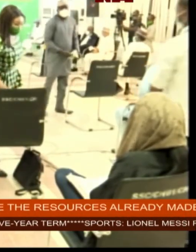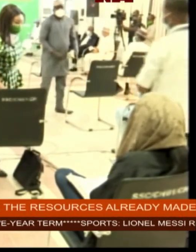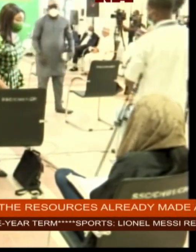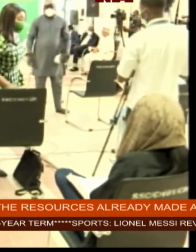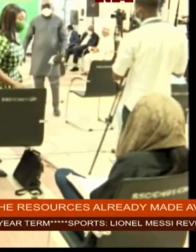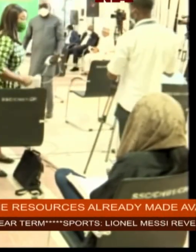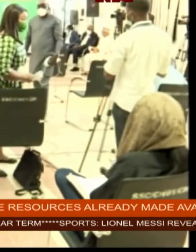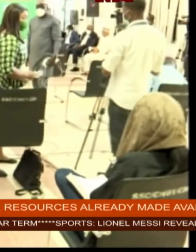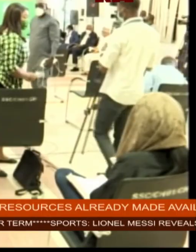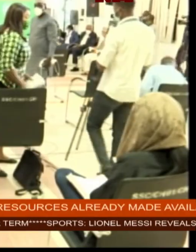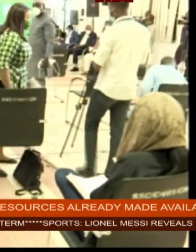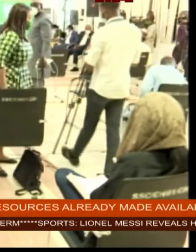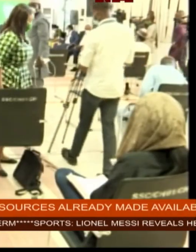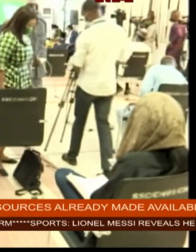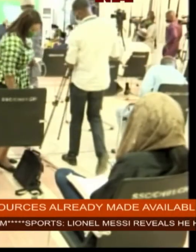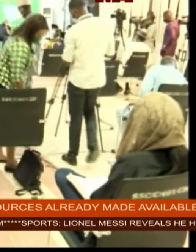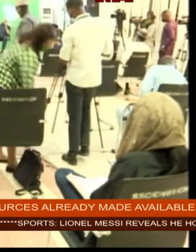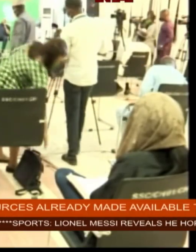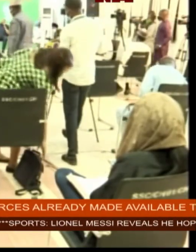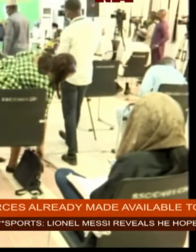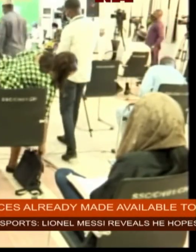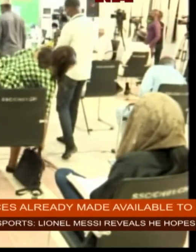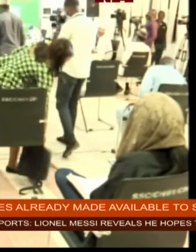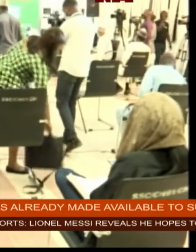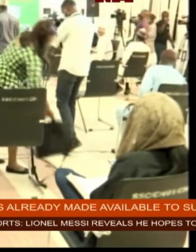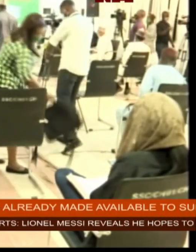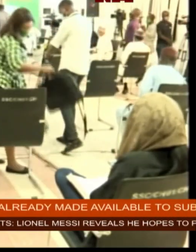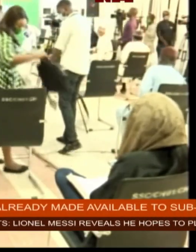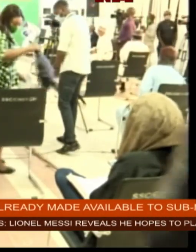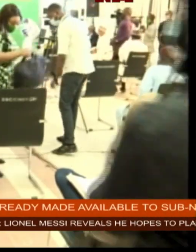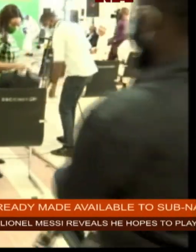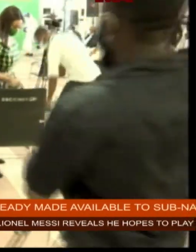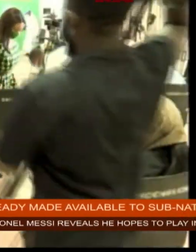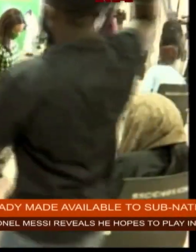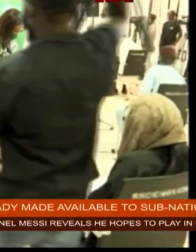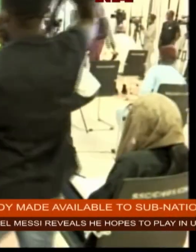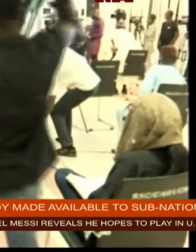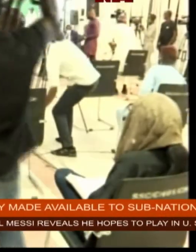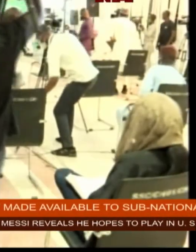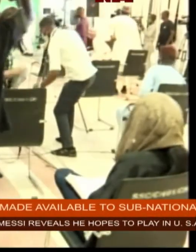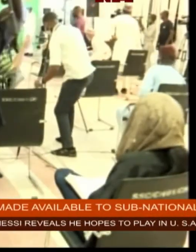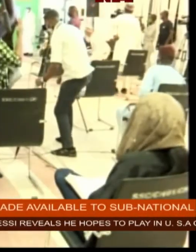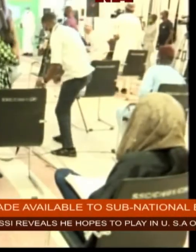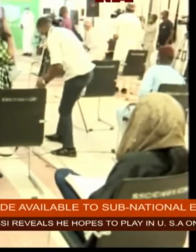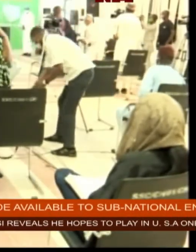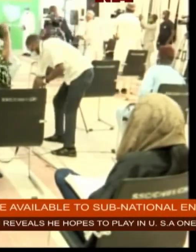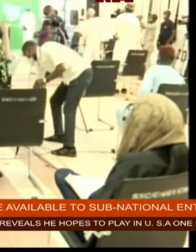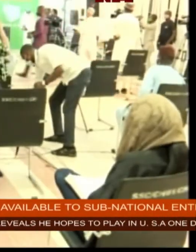Yes, sir.